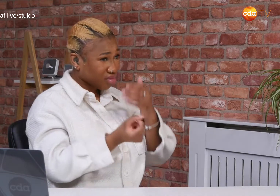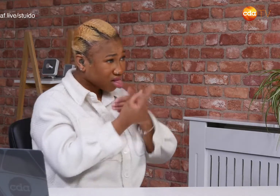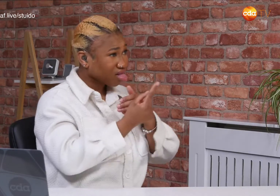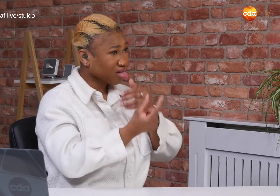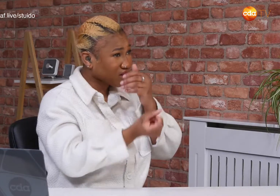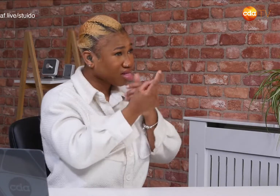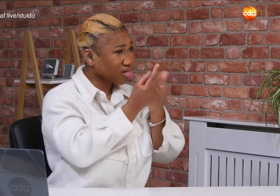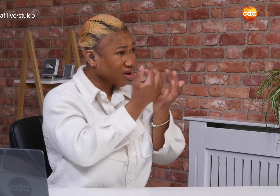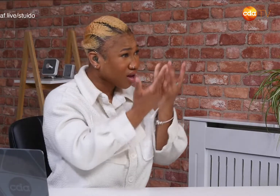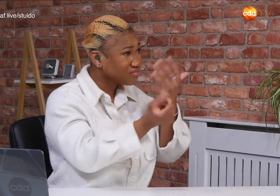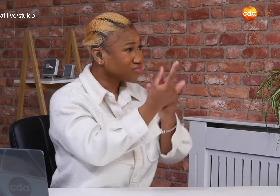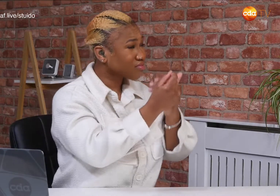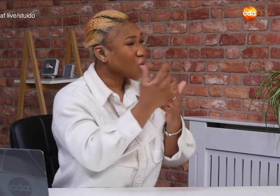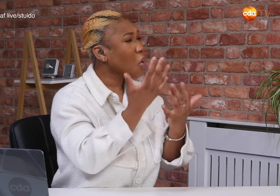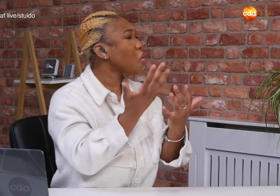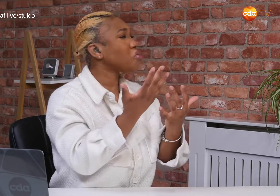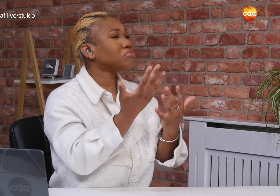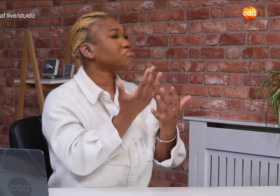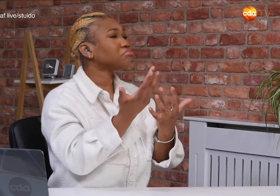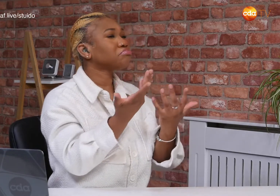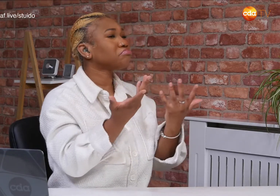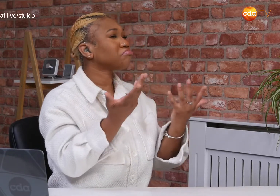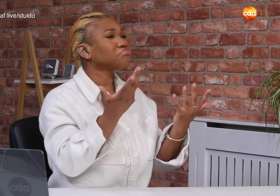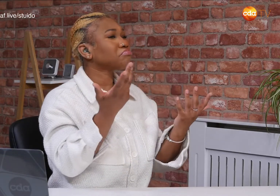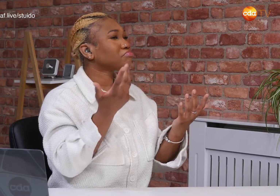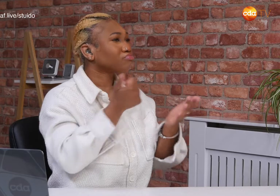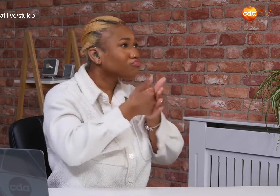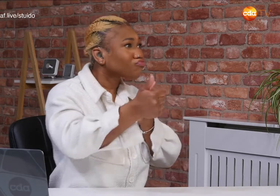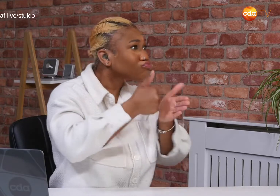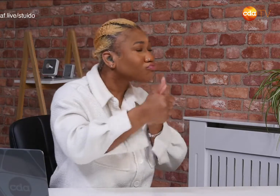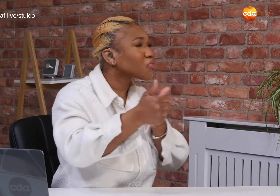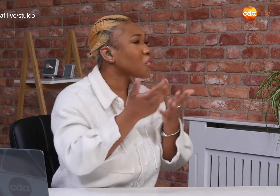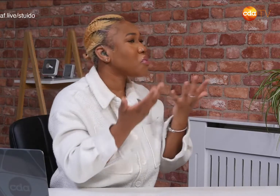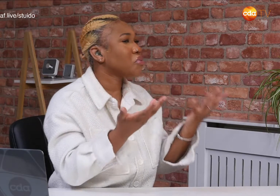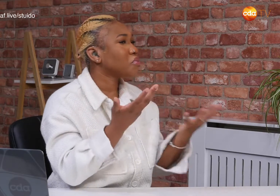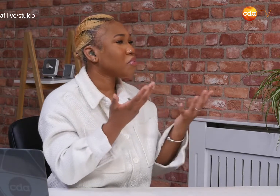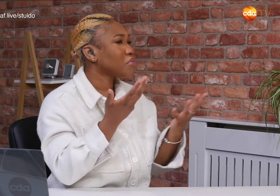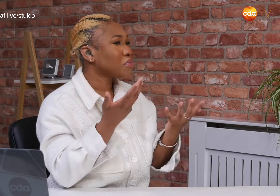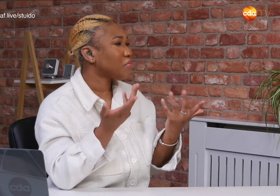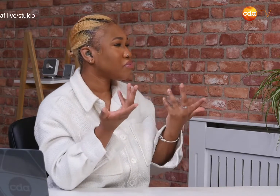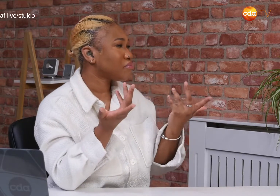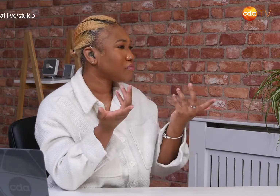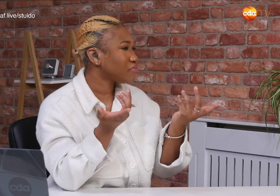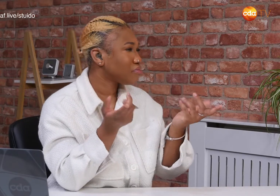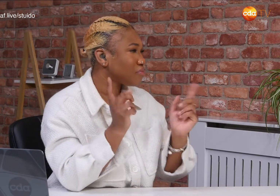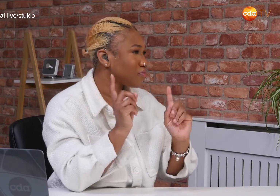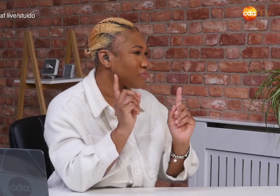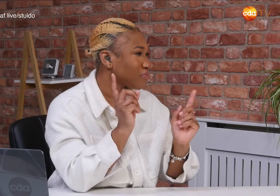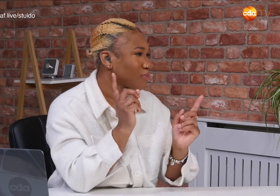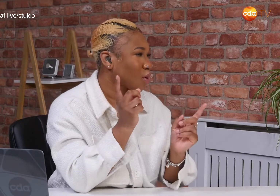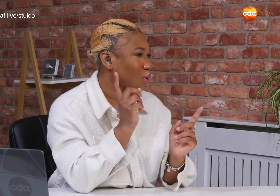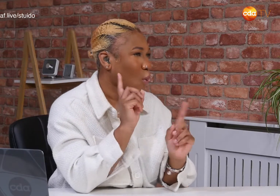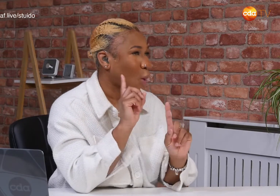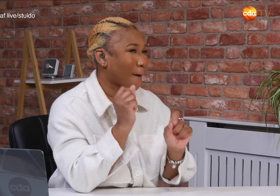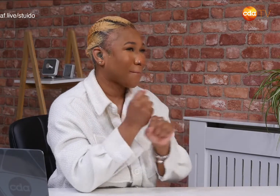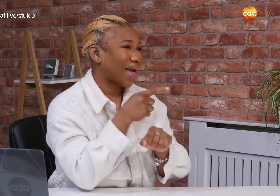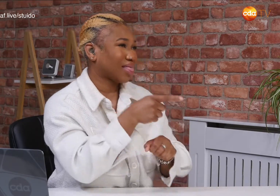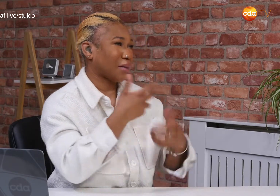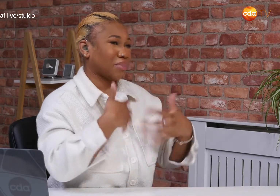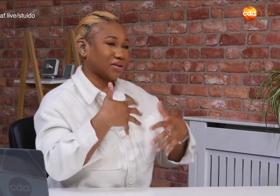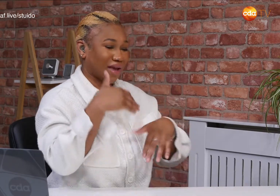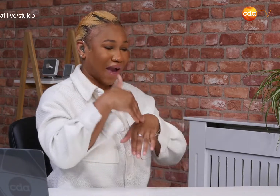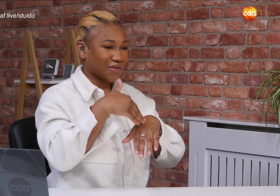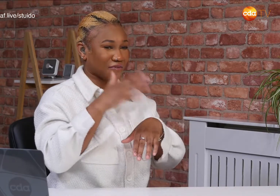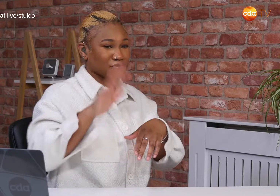Wow. And so do miscarriages, do they happen a lot? Are they common? Or not very